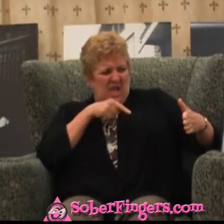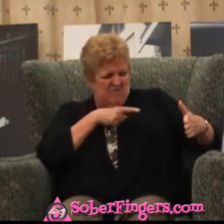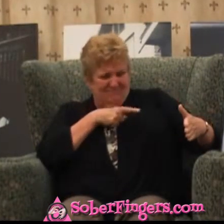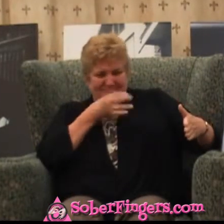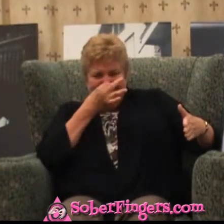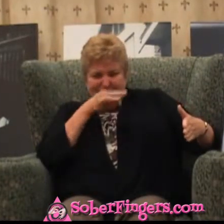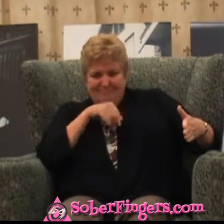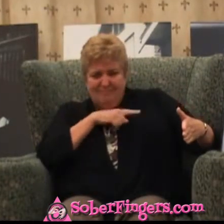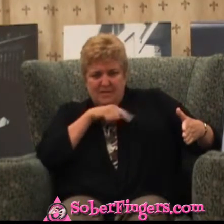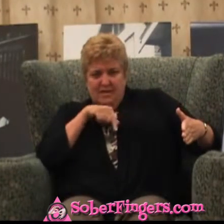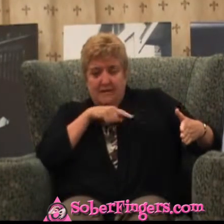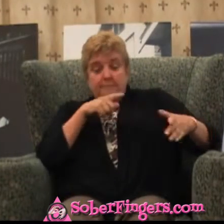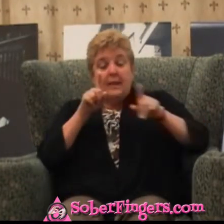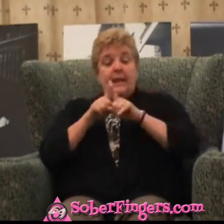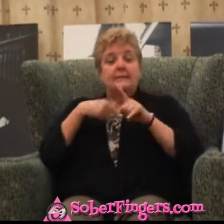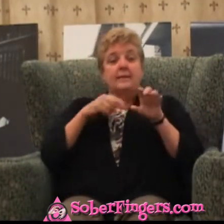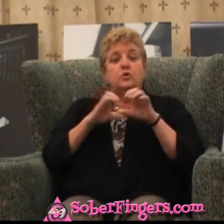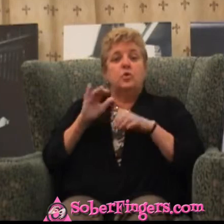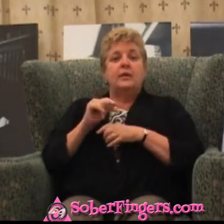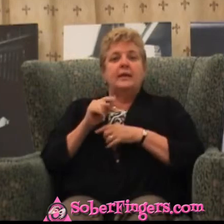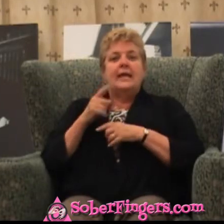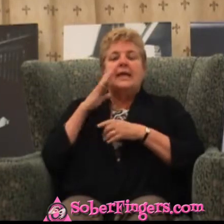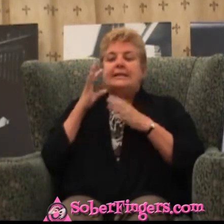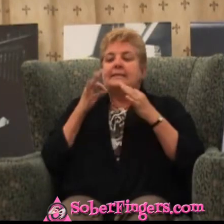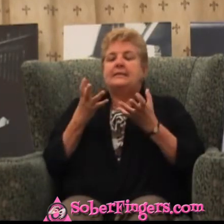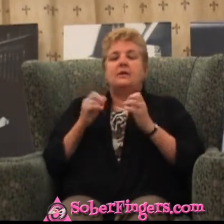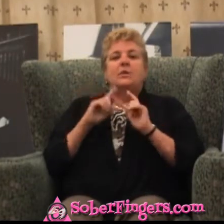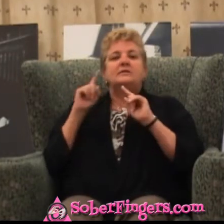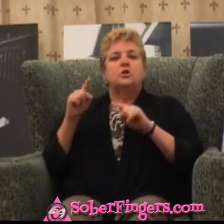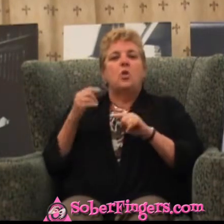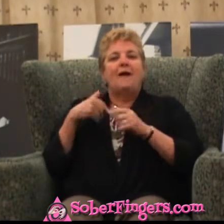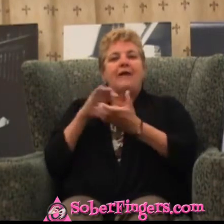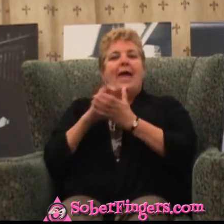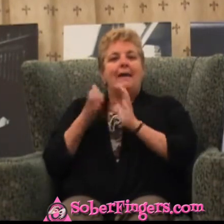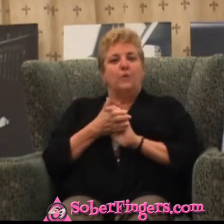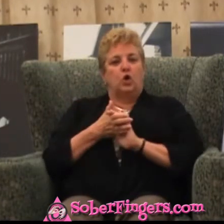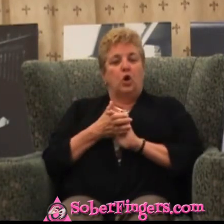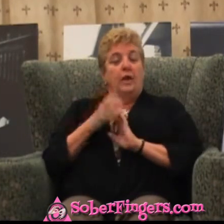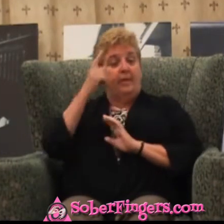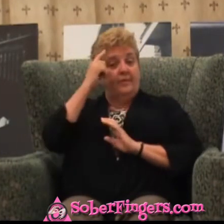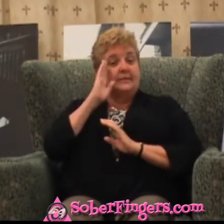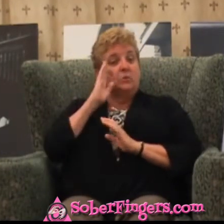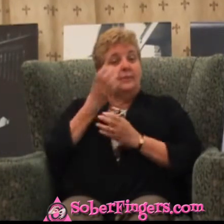this, he decides he wants to go have a hamburger. He thinks it'll be safe to leave me for several minutes.